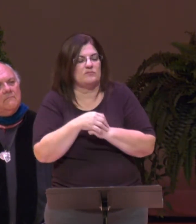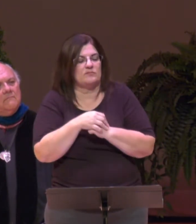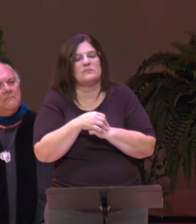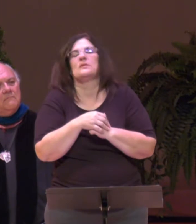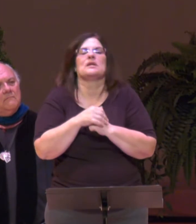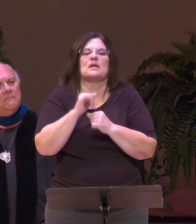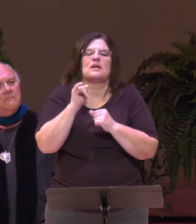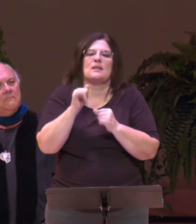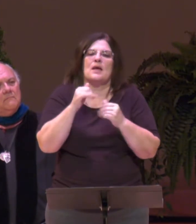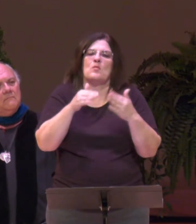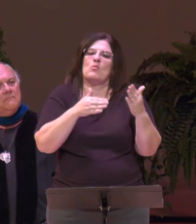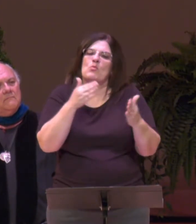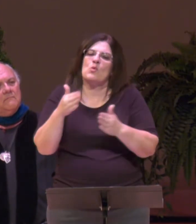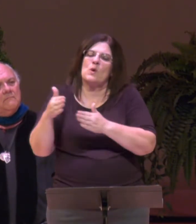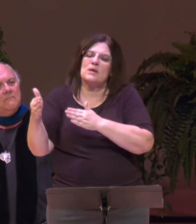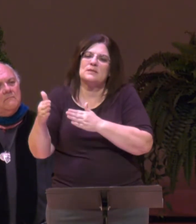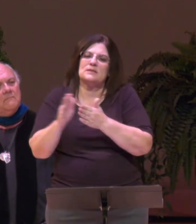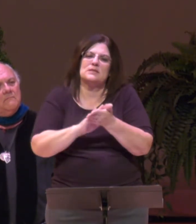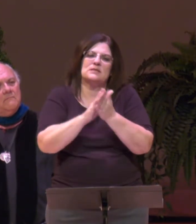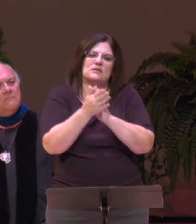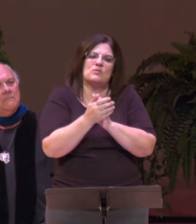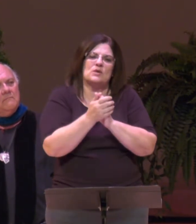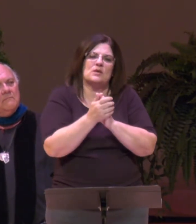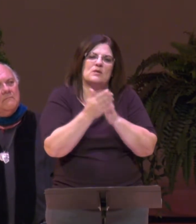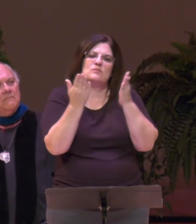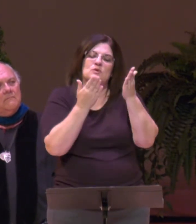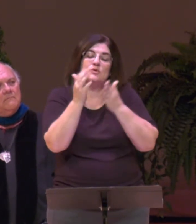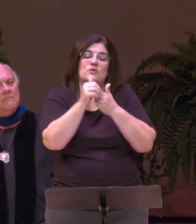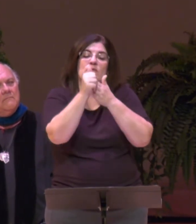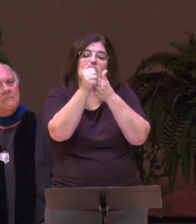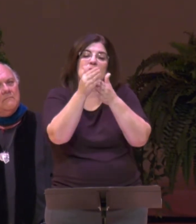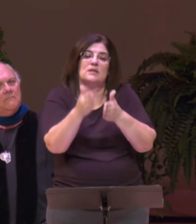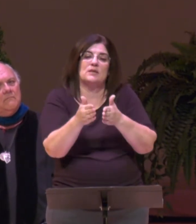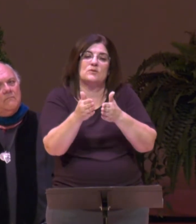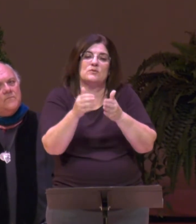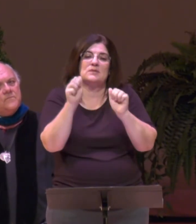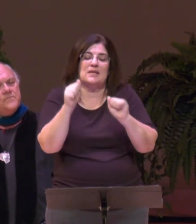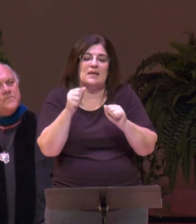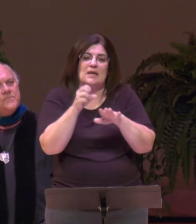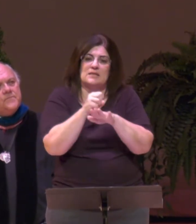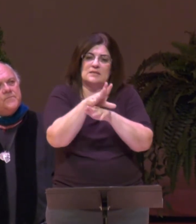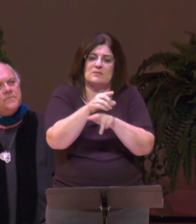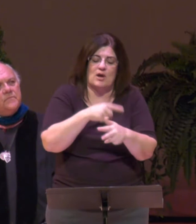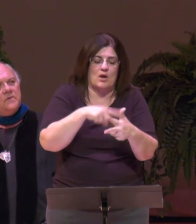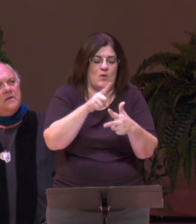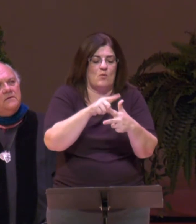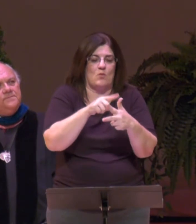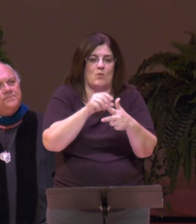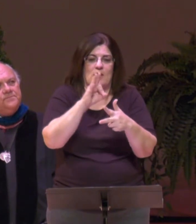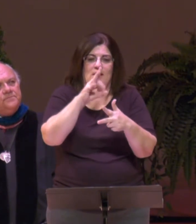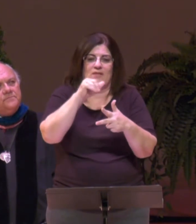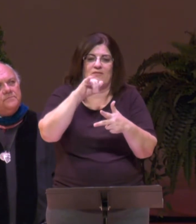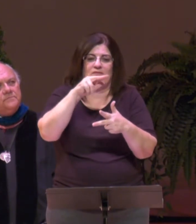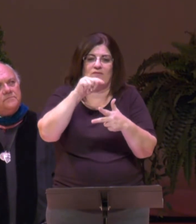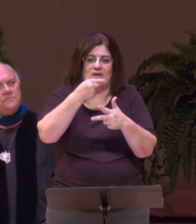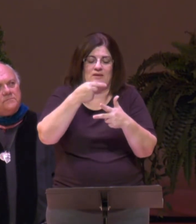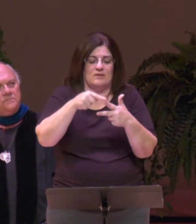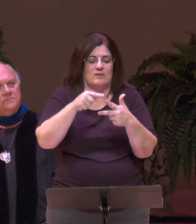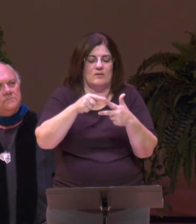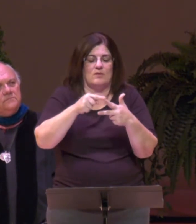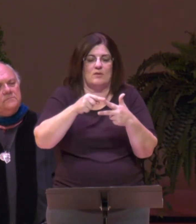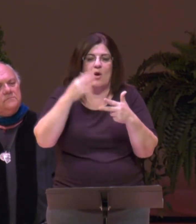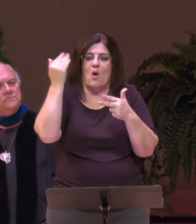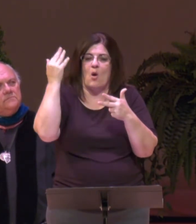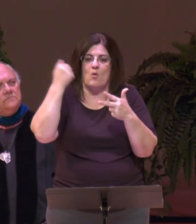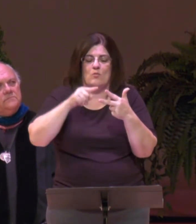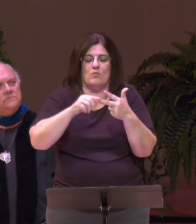servant leaders who inspire with faith, hope, and charity. I'd ask you too, as I mentioned, as